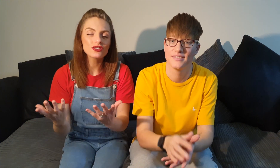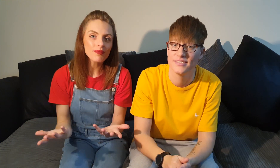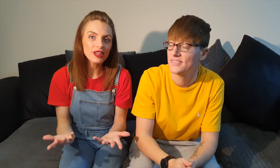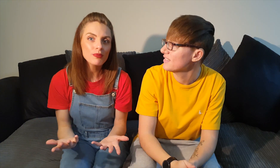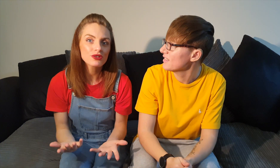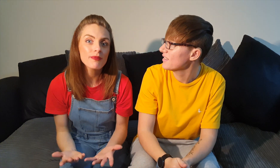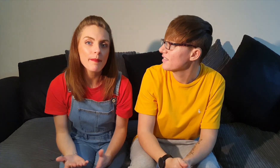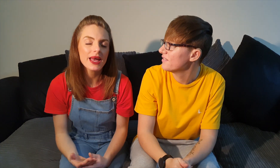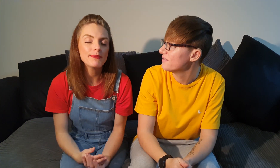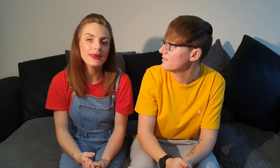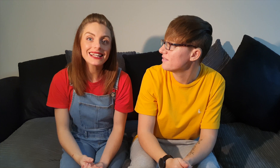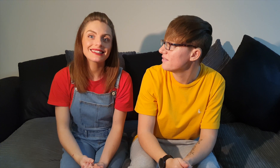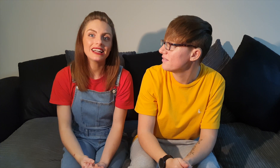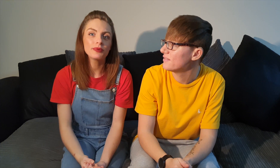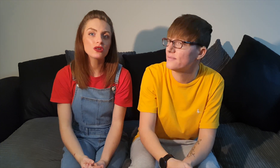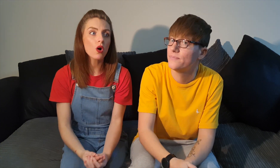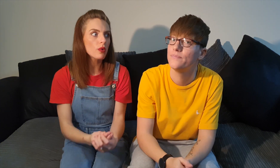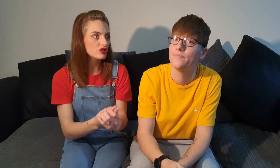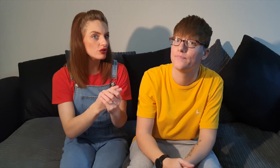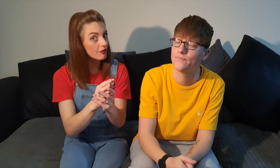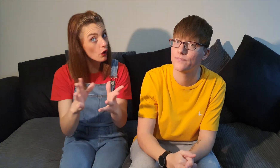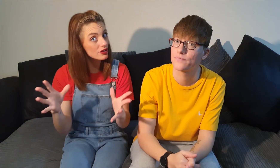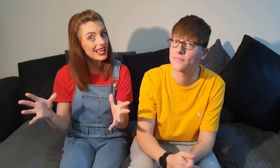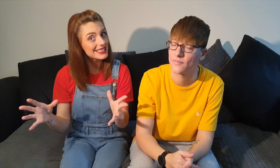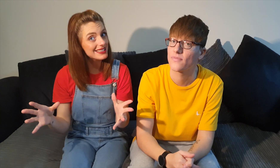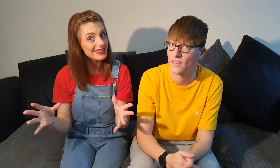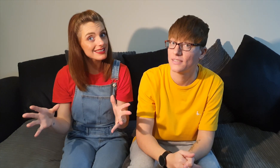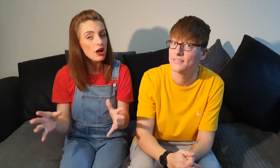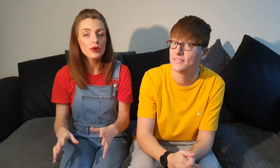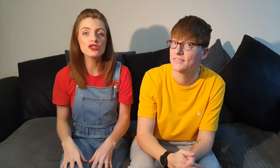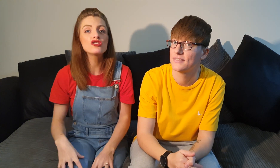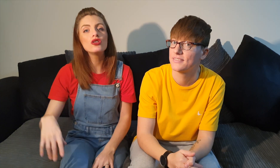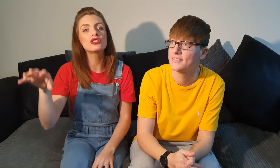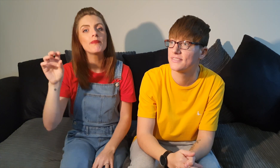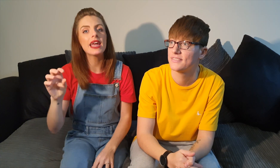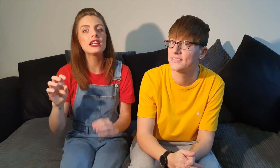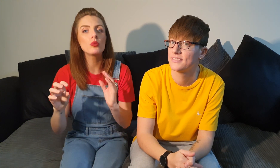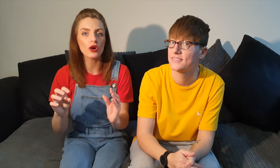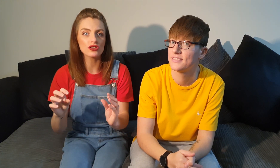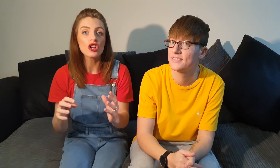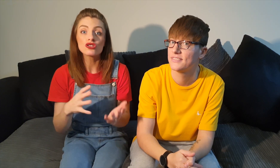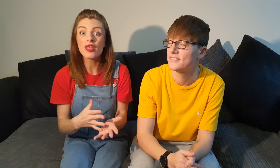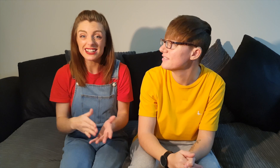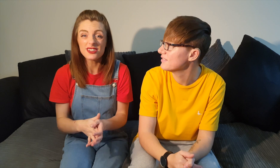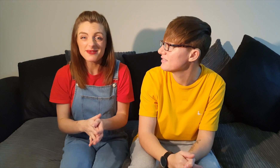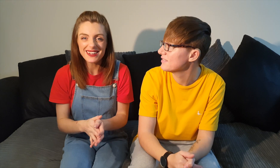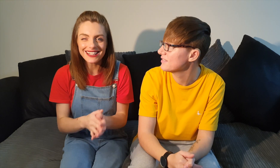something you must remember, in BSL, we don't always use full sentences, we just use the main words. So that does mean,